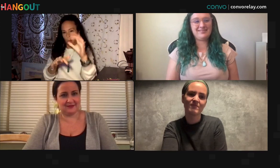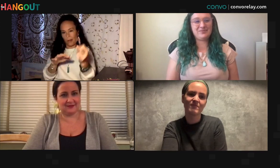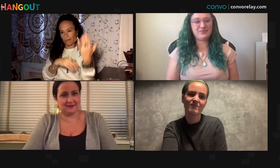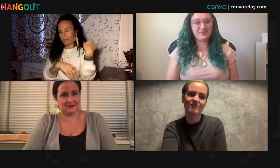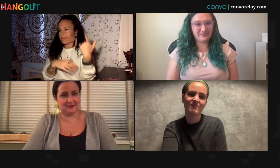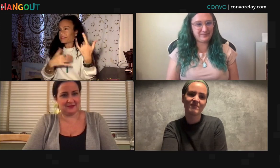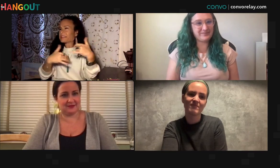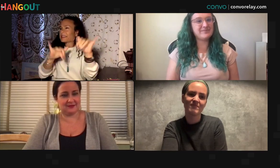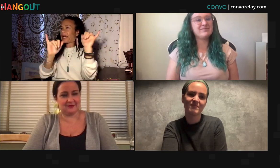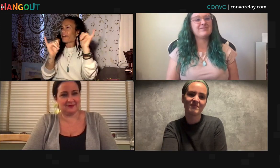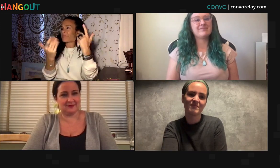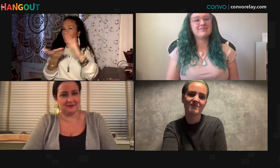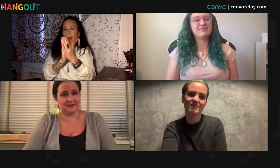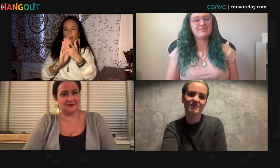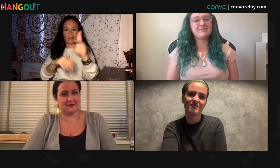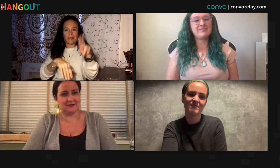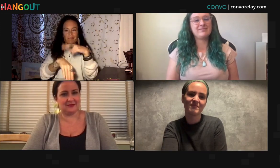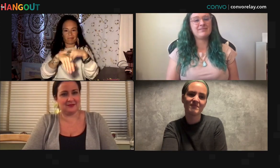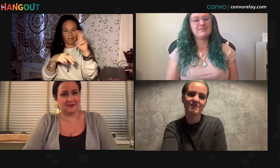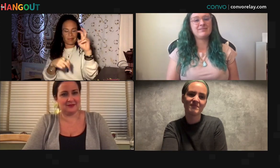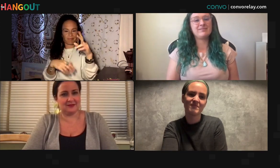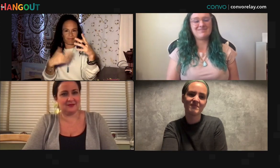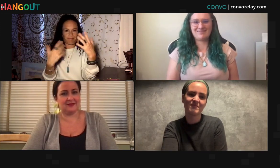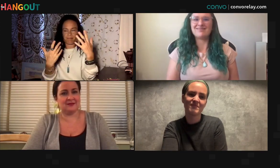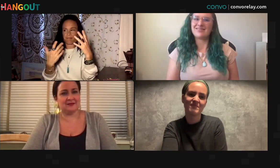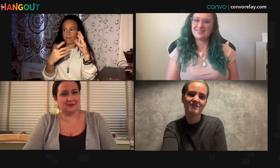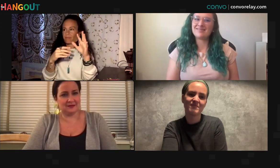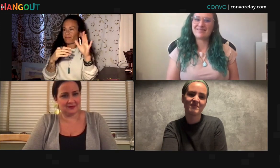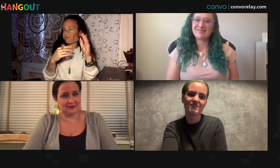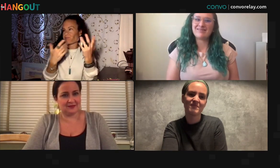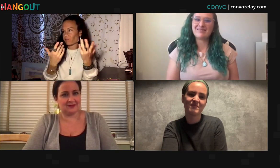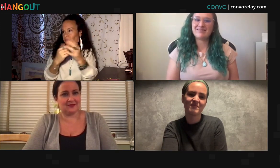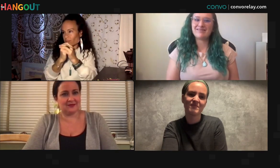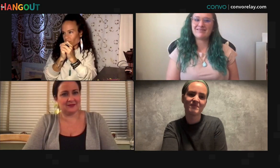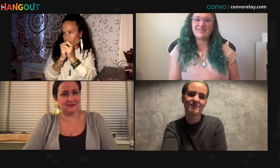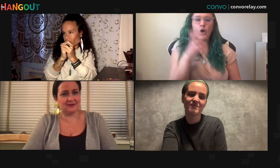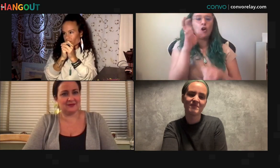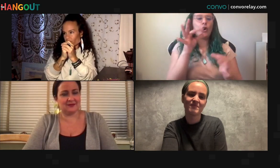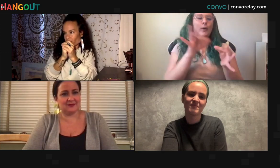steps, and everything kind of synced together, and it just became very natural.